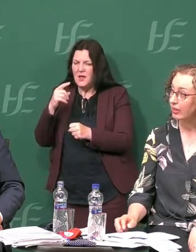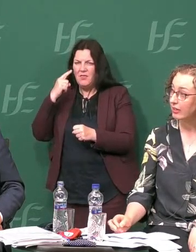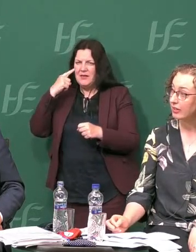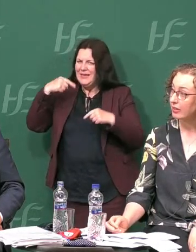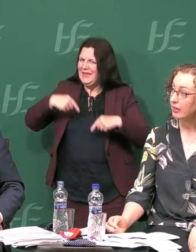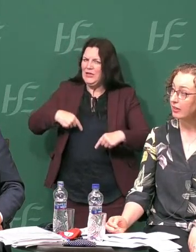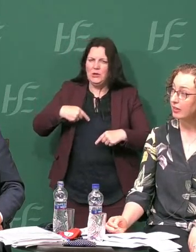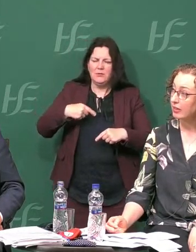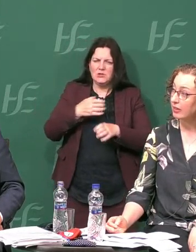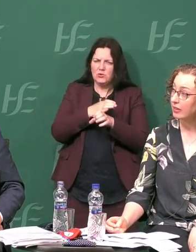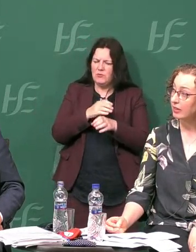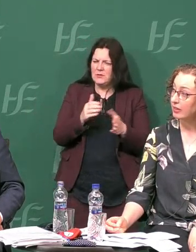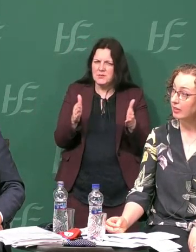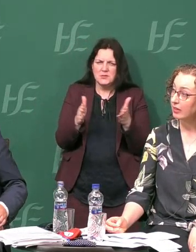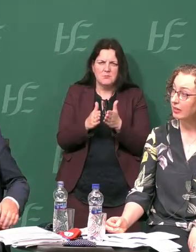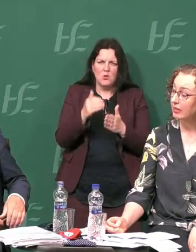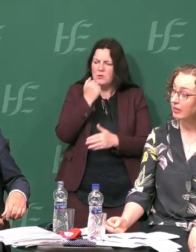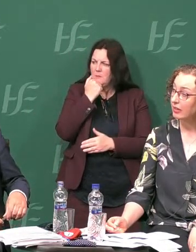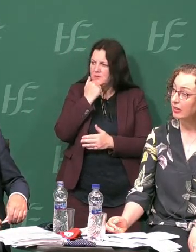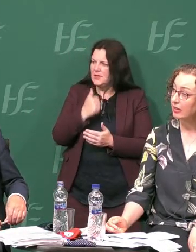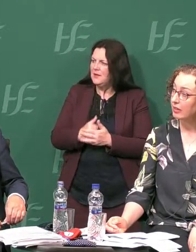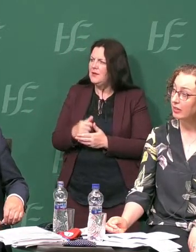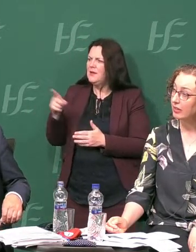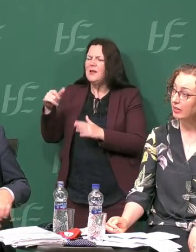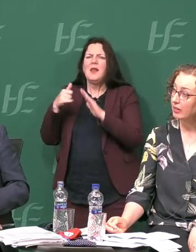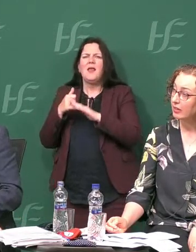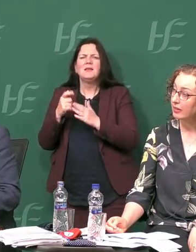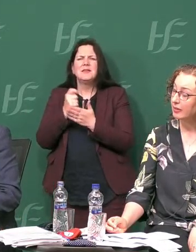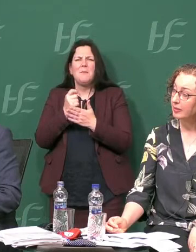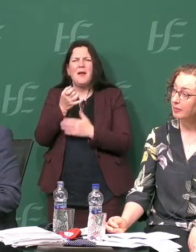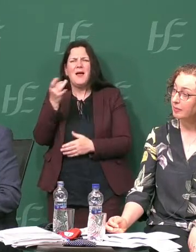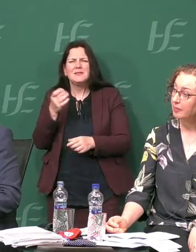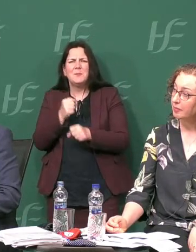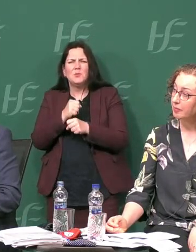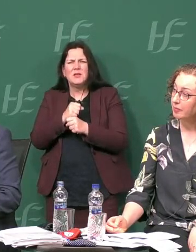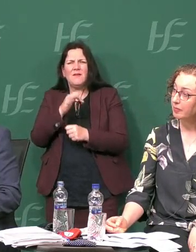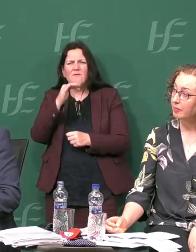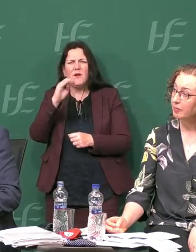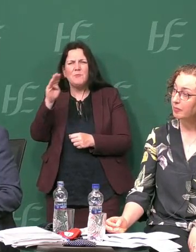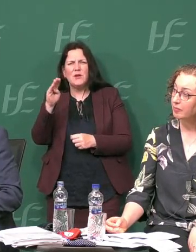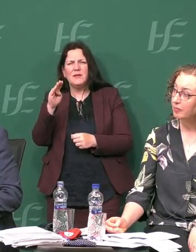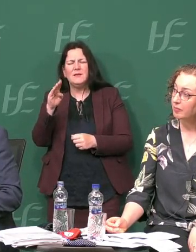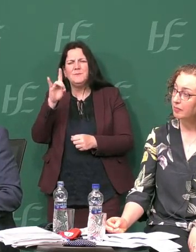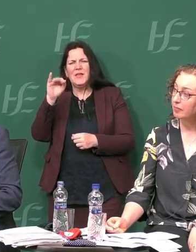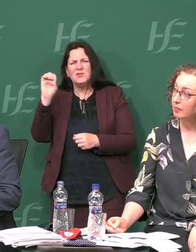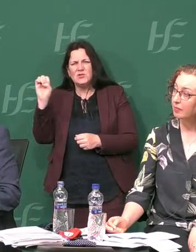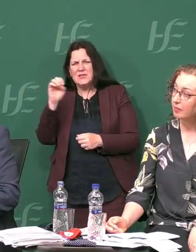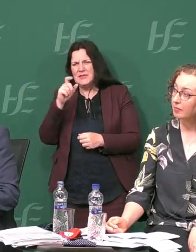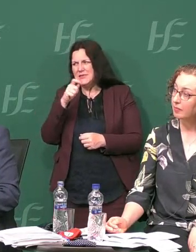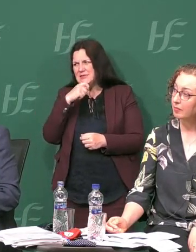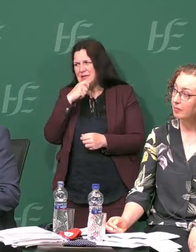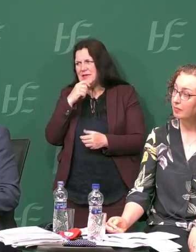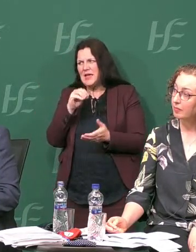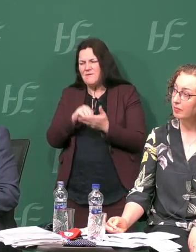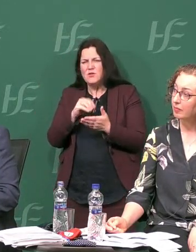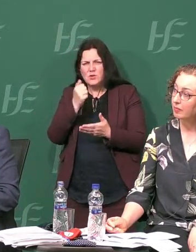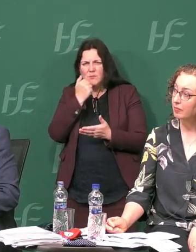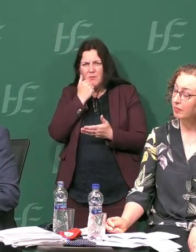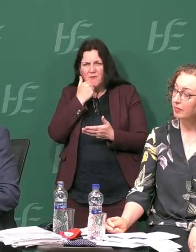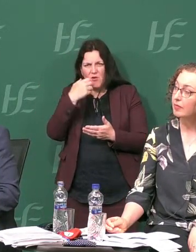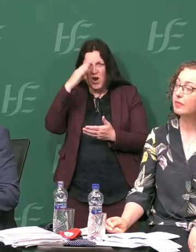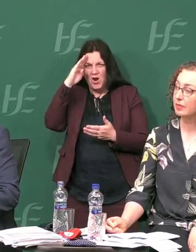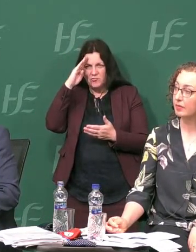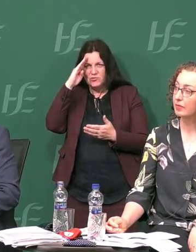this country. But when I last asked about this in February, the HSE press office was able to give me a figure for the number of